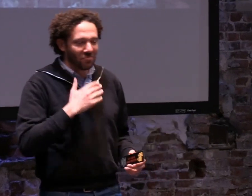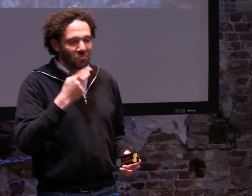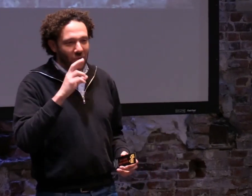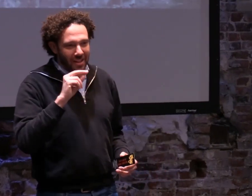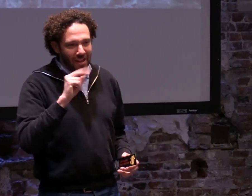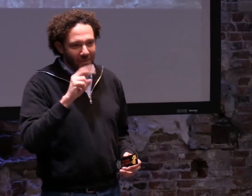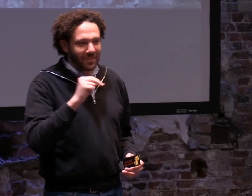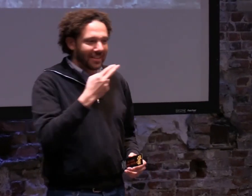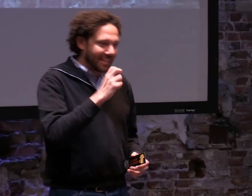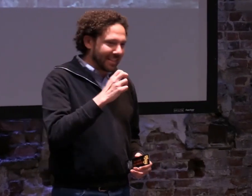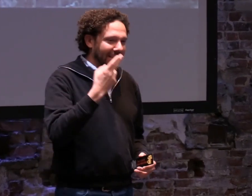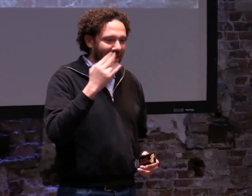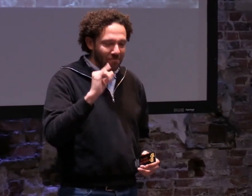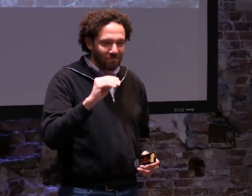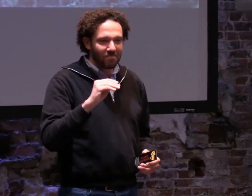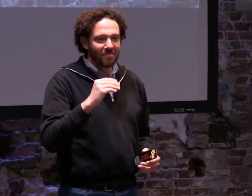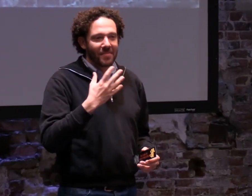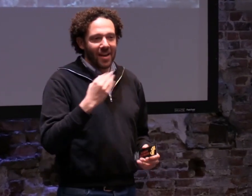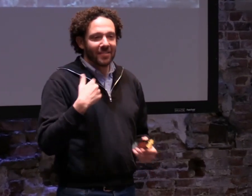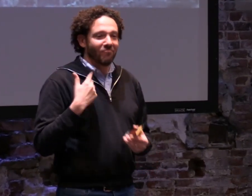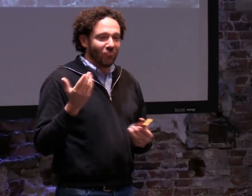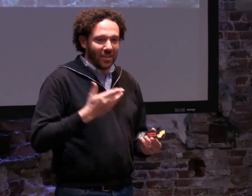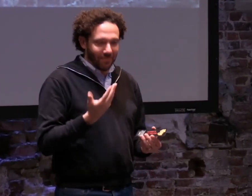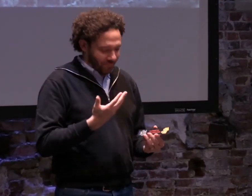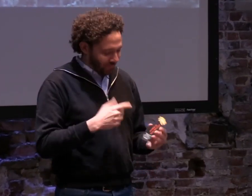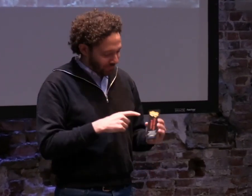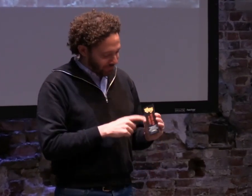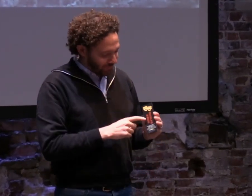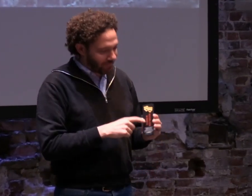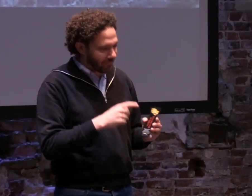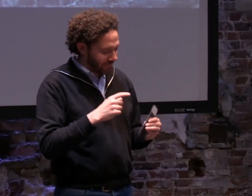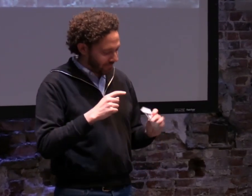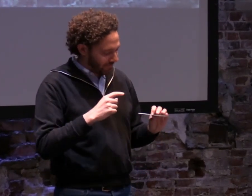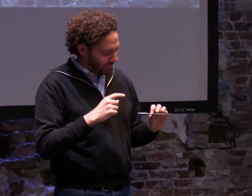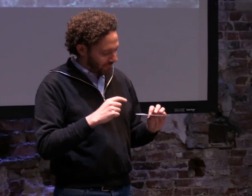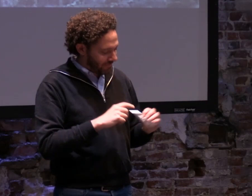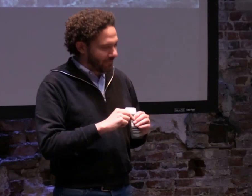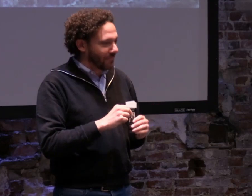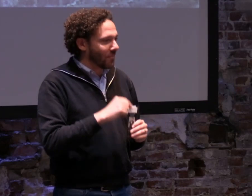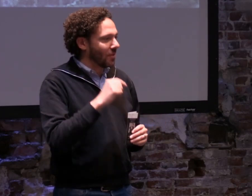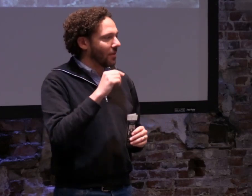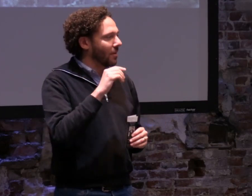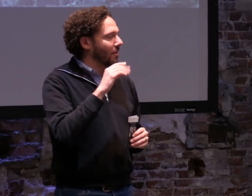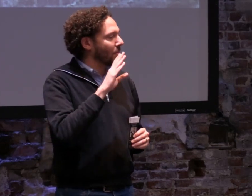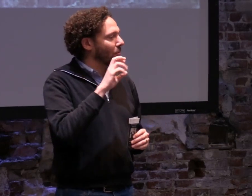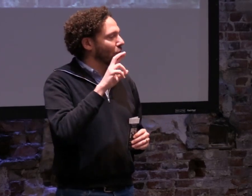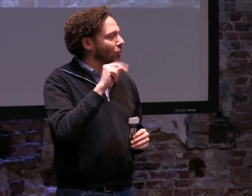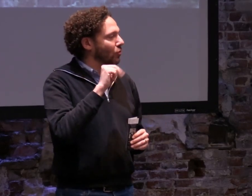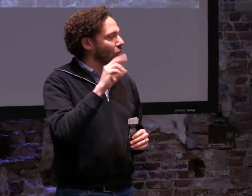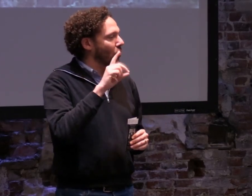I'm DJ, and my pronouns are he, him, and his.